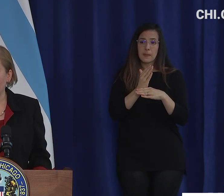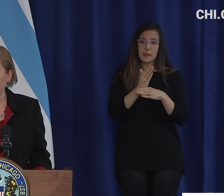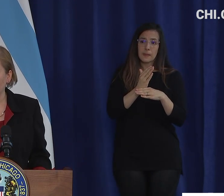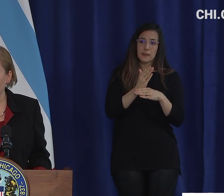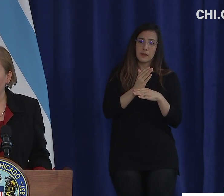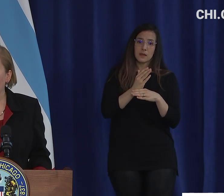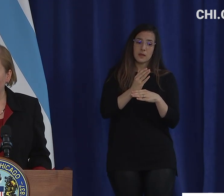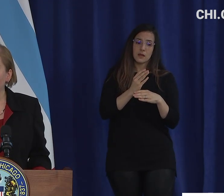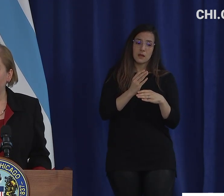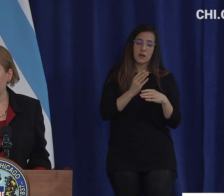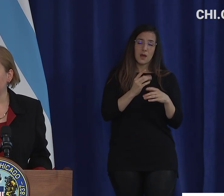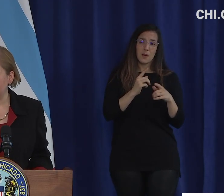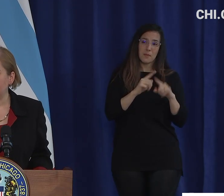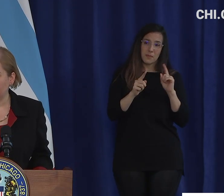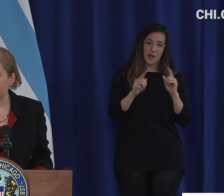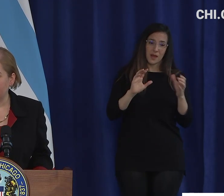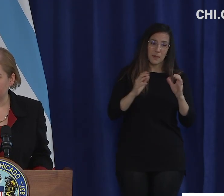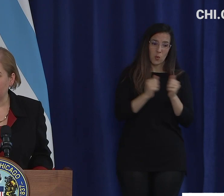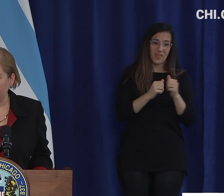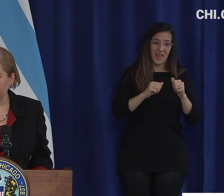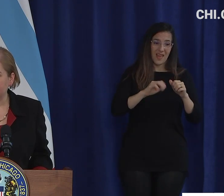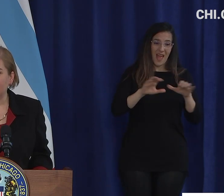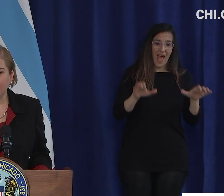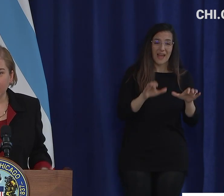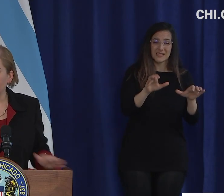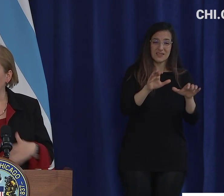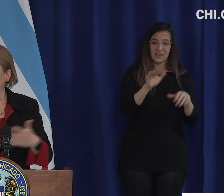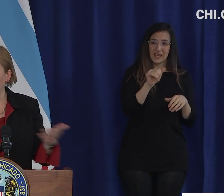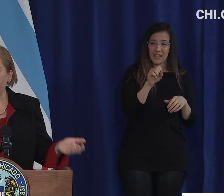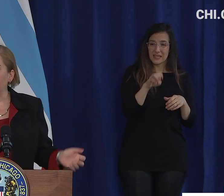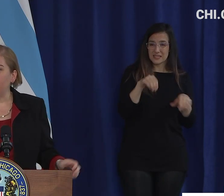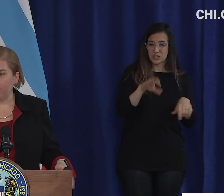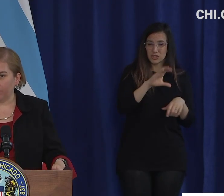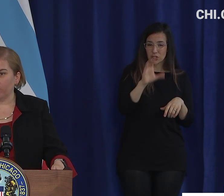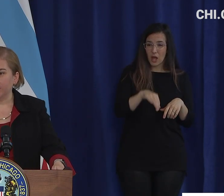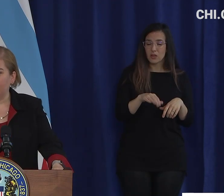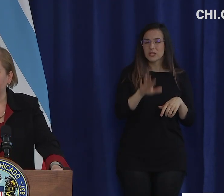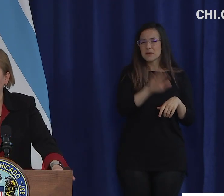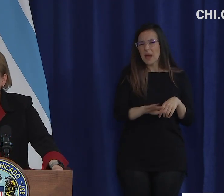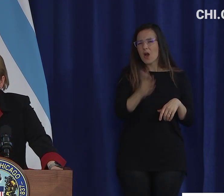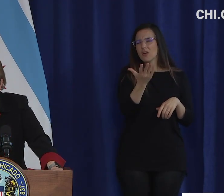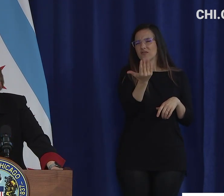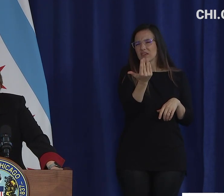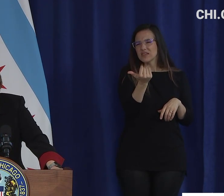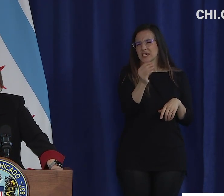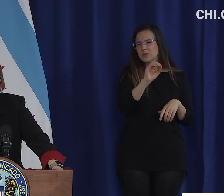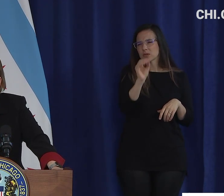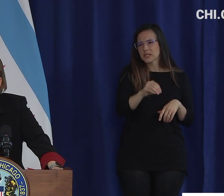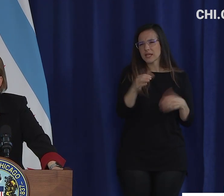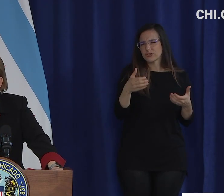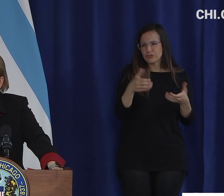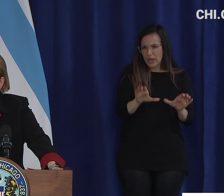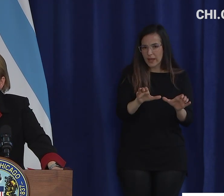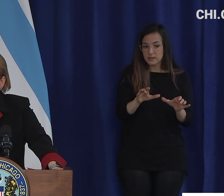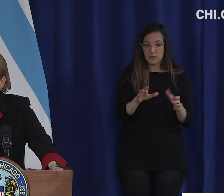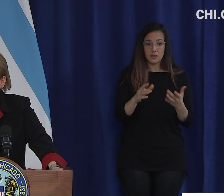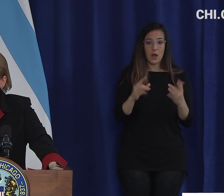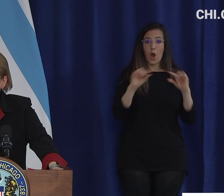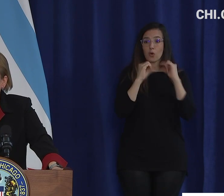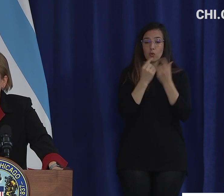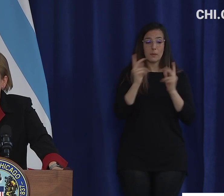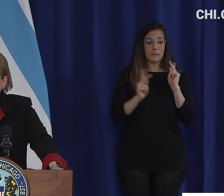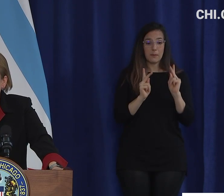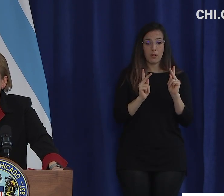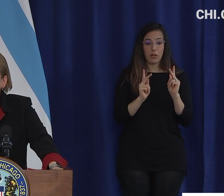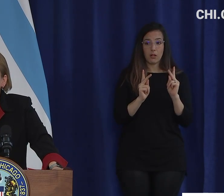here in Chicago, about a 15% chance that in a group of 50 people, for example, you would have someone with active COVID